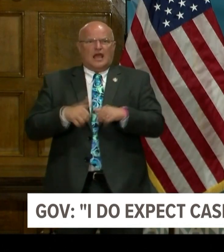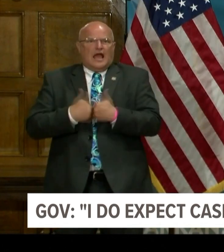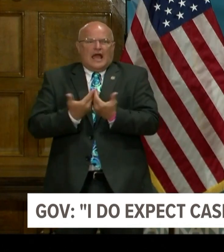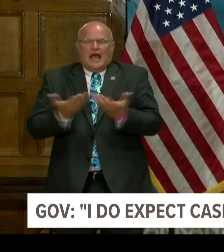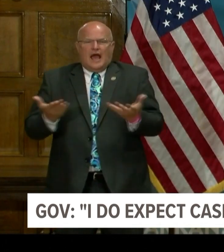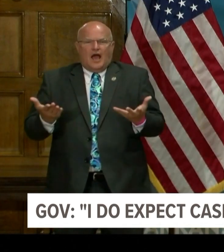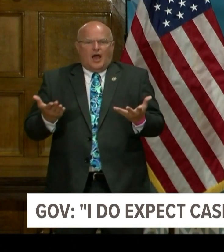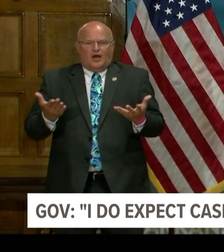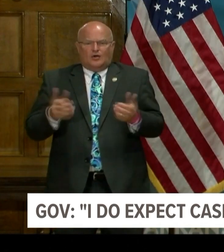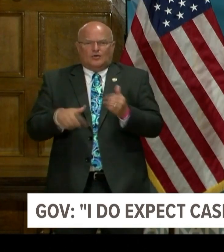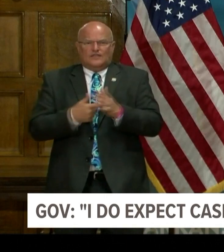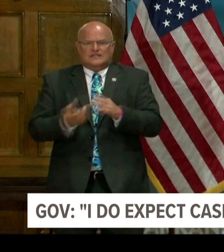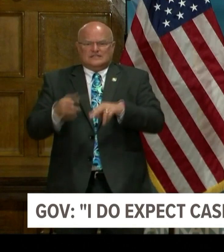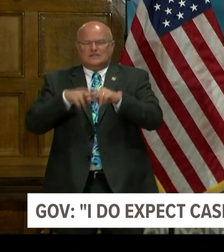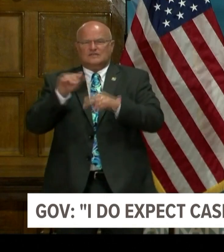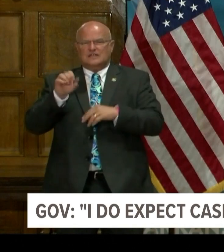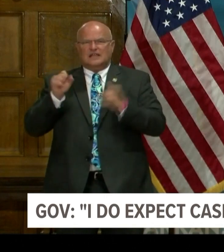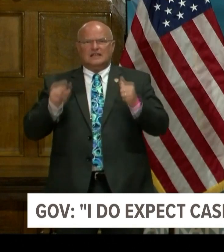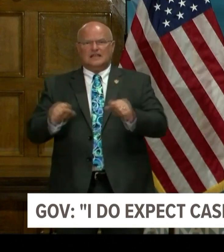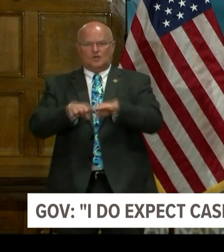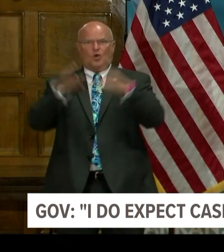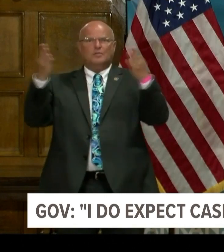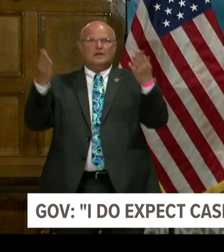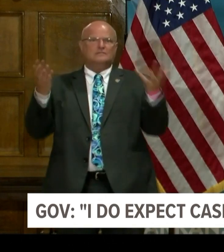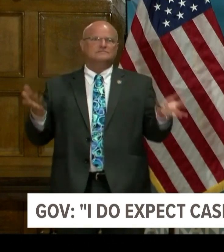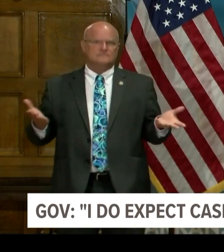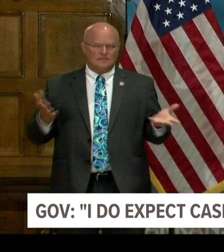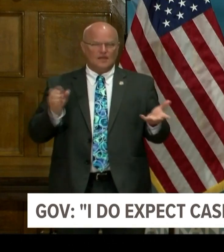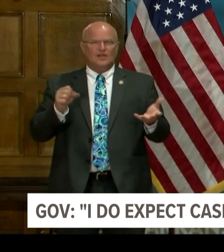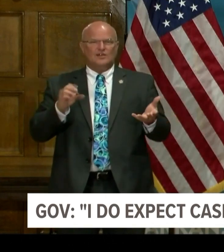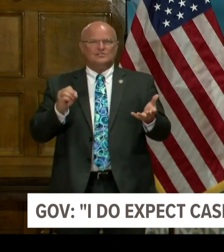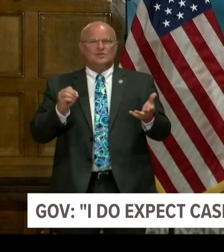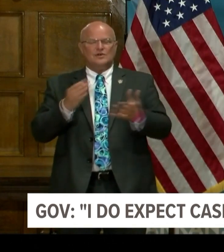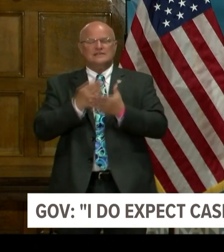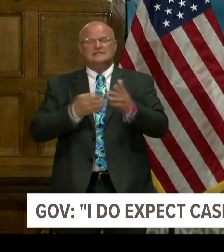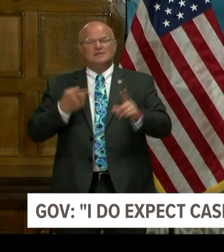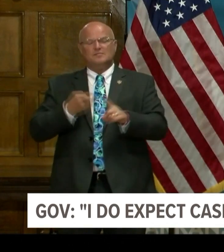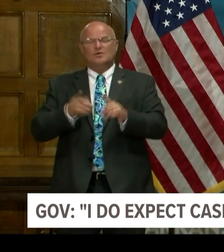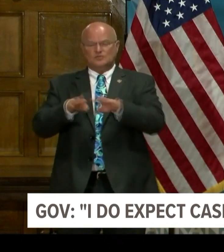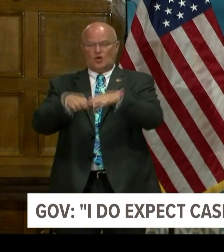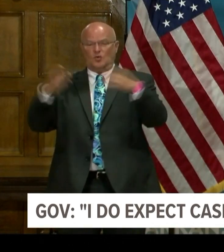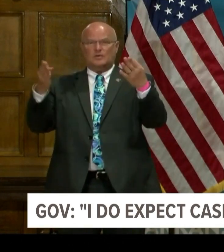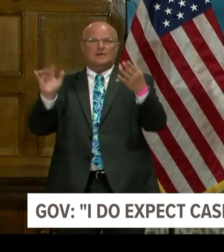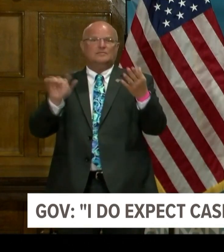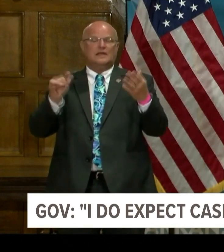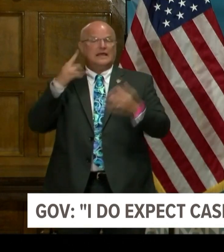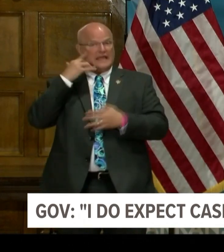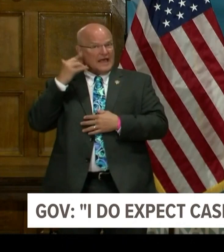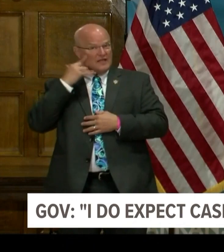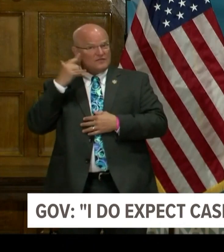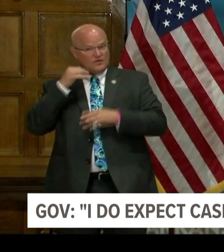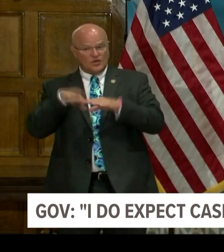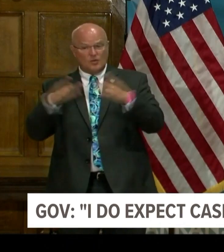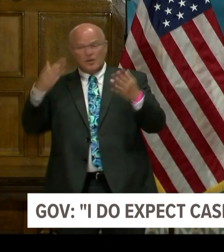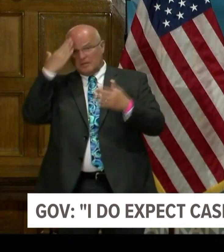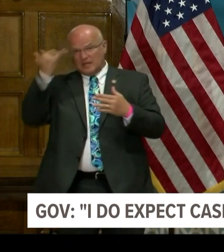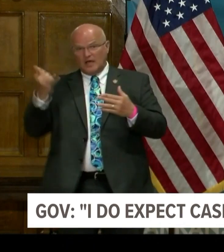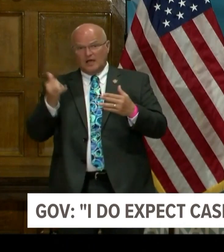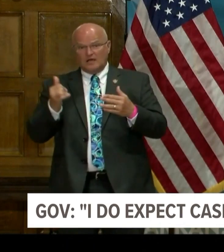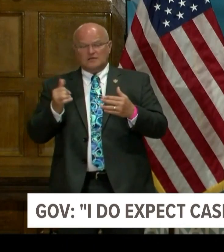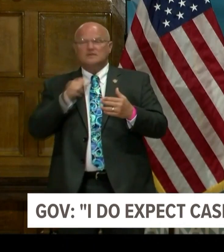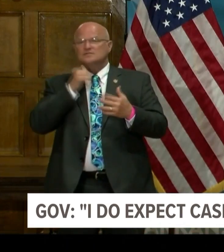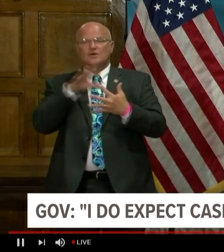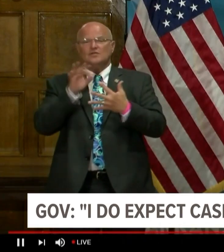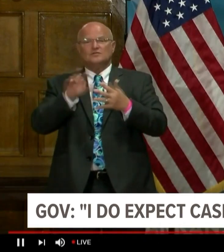in the world, with this increase in cases, can you open up? And so at some point you open up just like California has done, because there's no